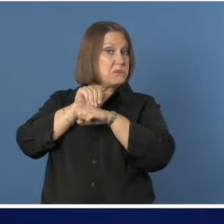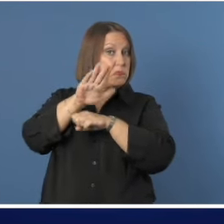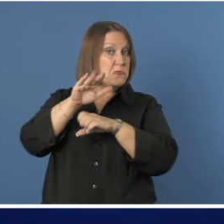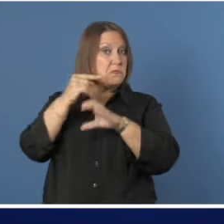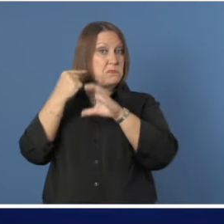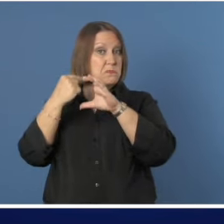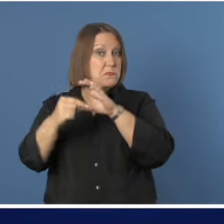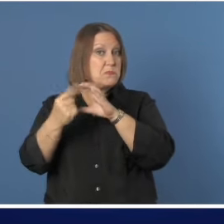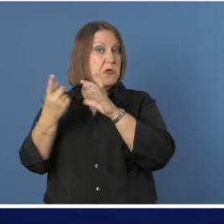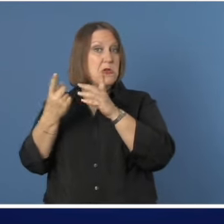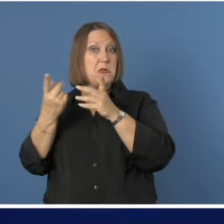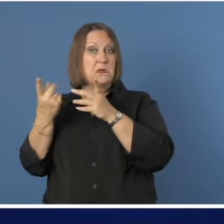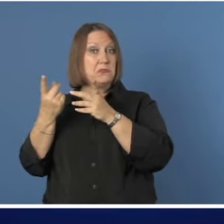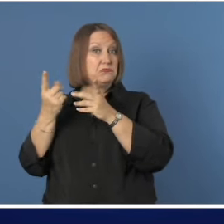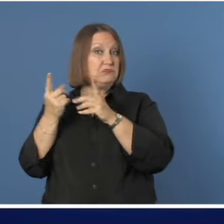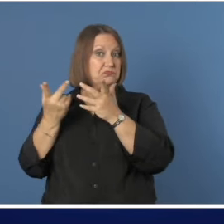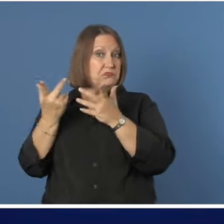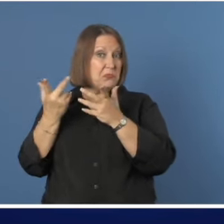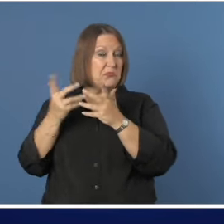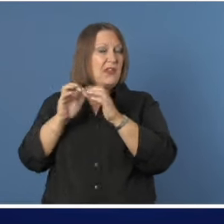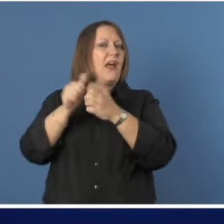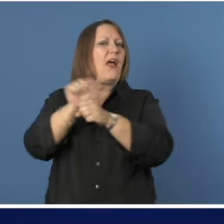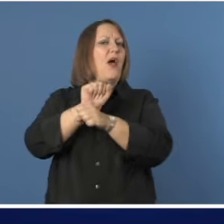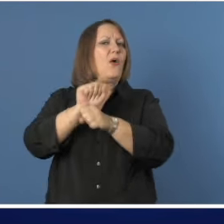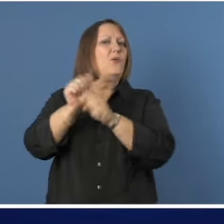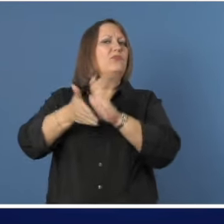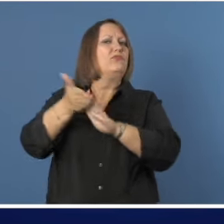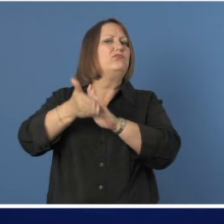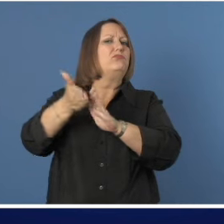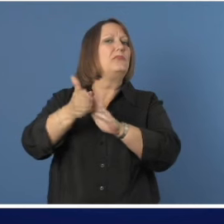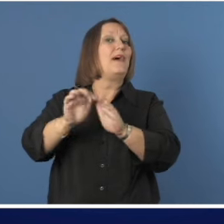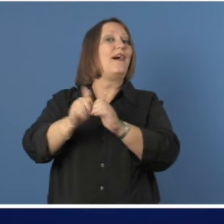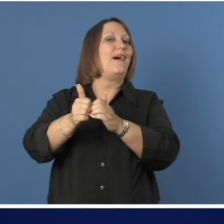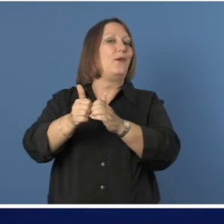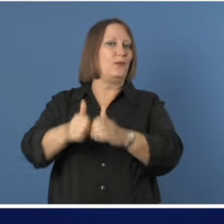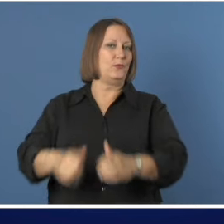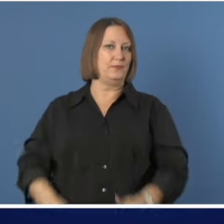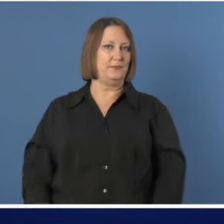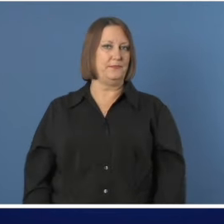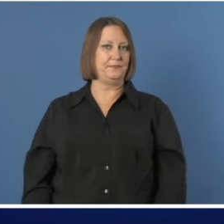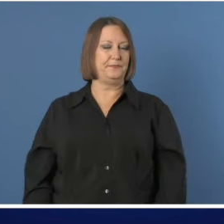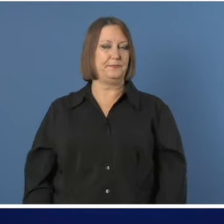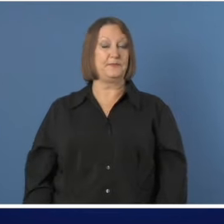Ask your employer how business will continue during a pandemic.